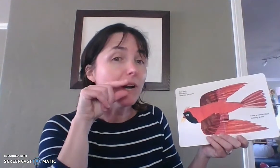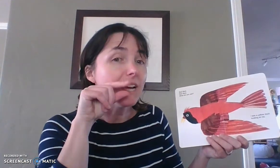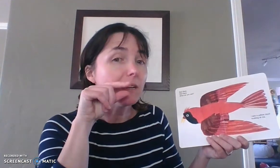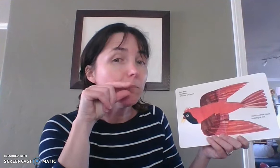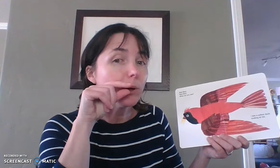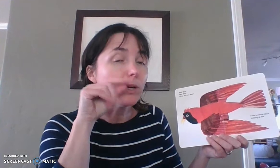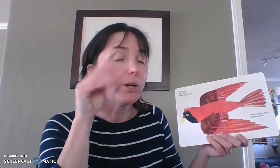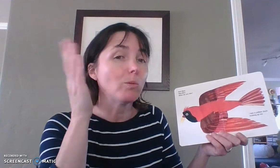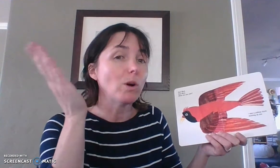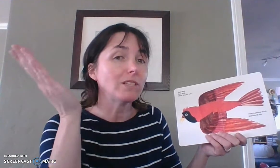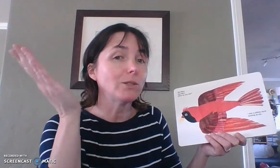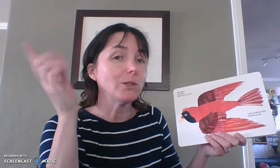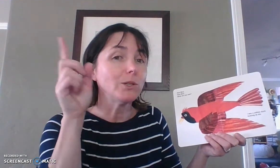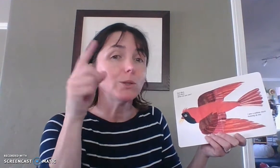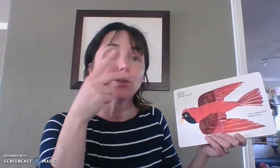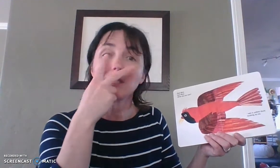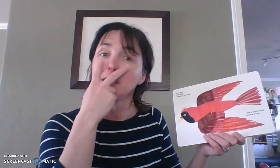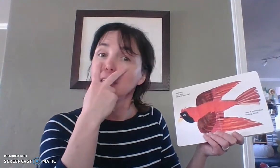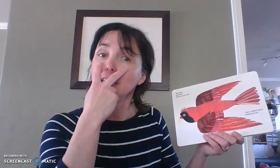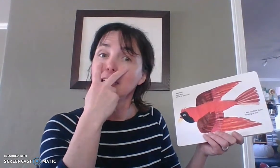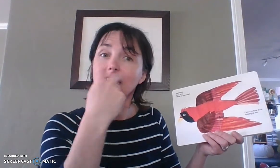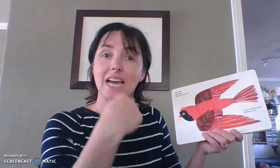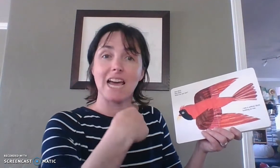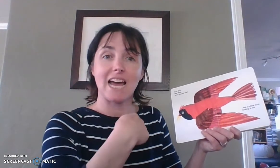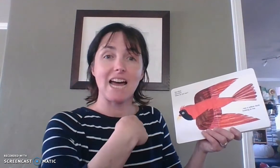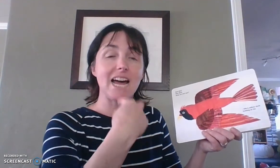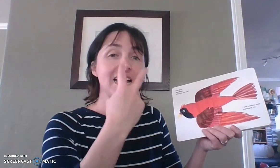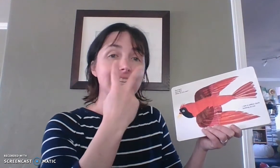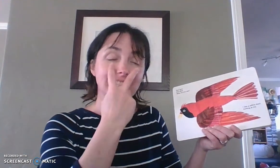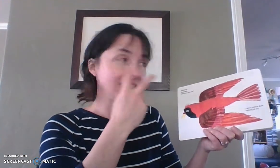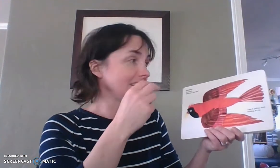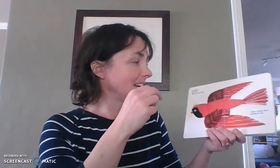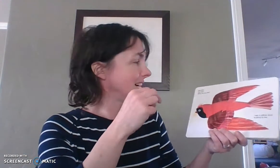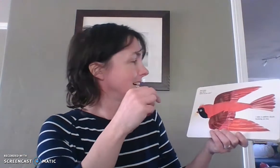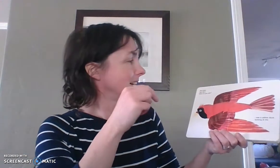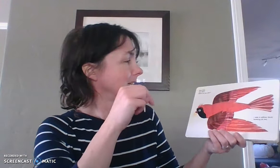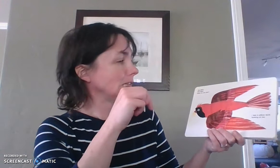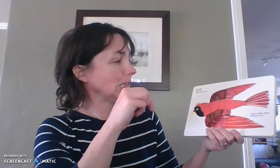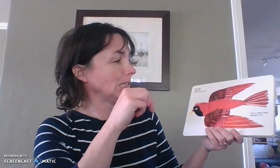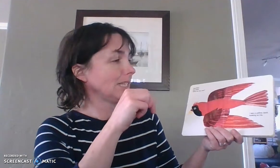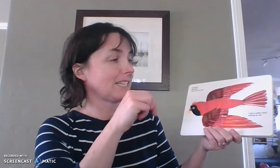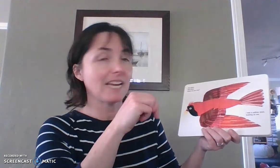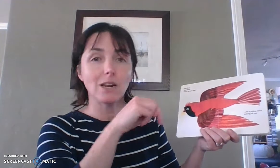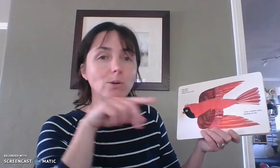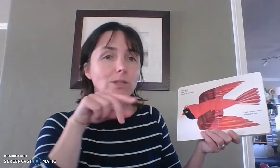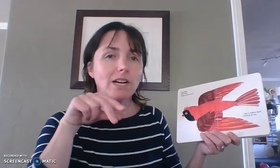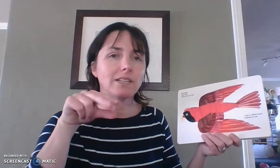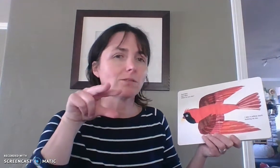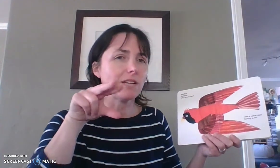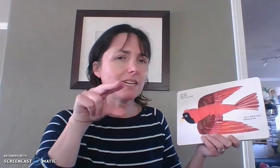red bird, what do you see? I see a yellow duck. Now, duck